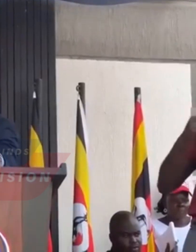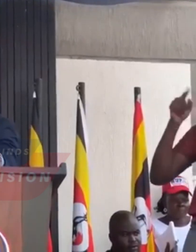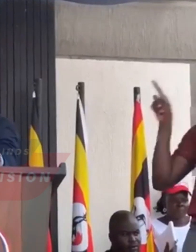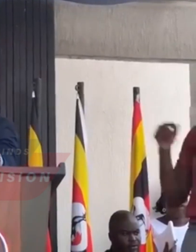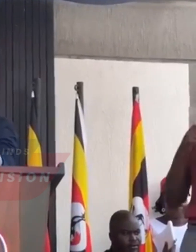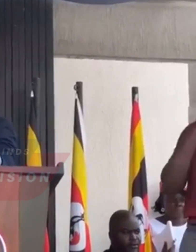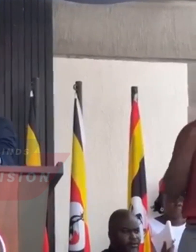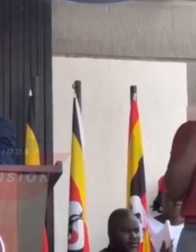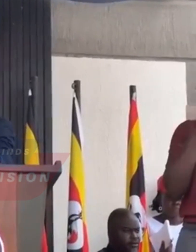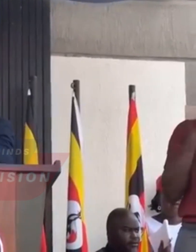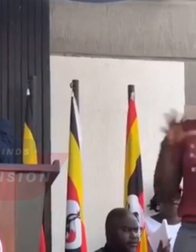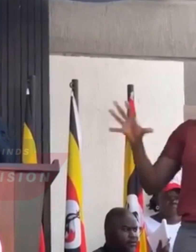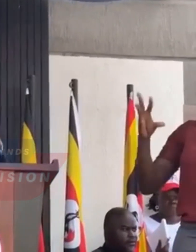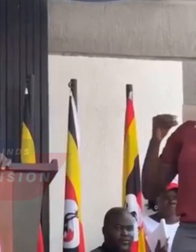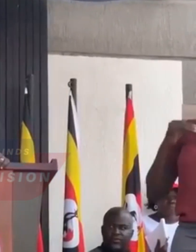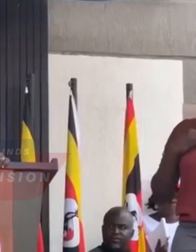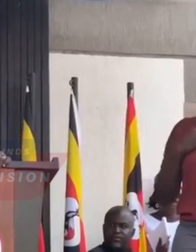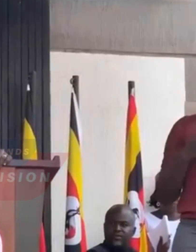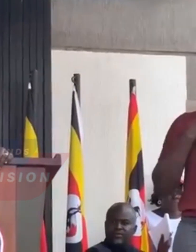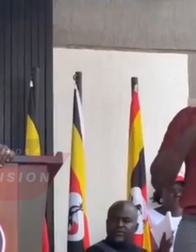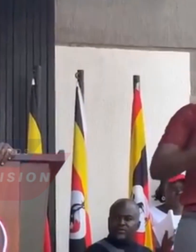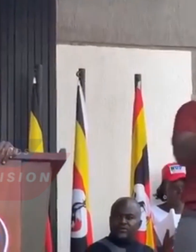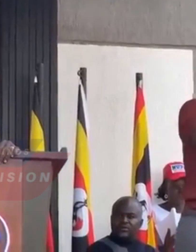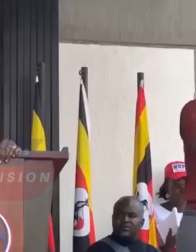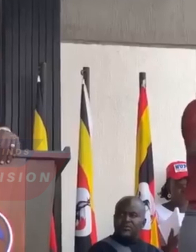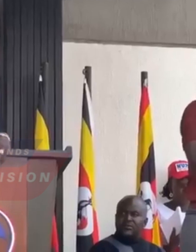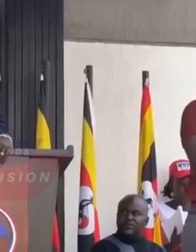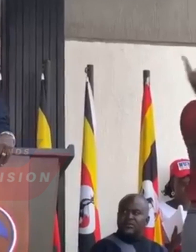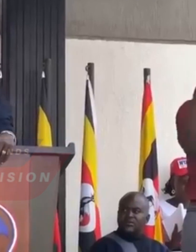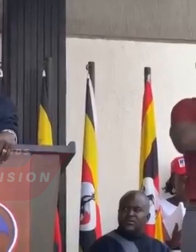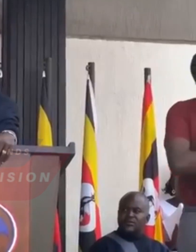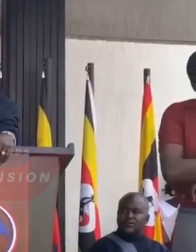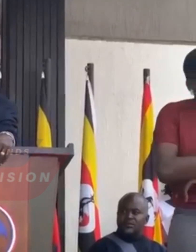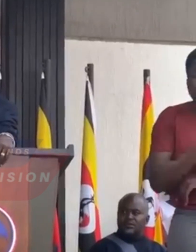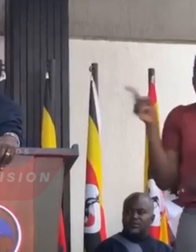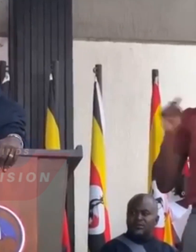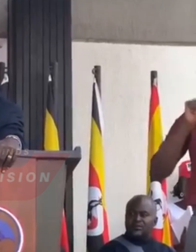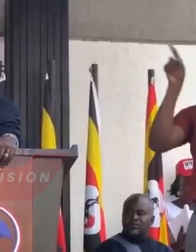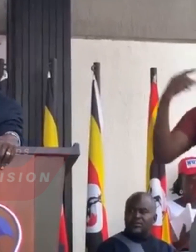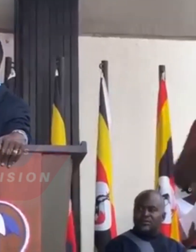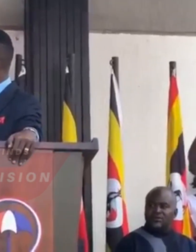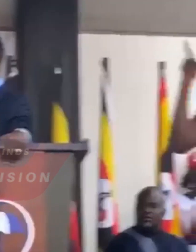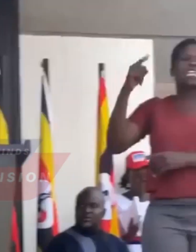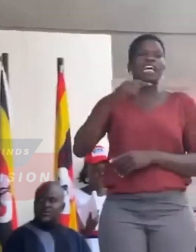Doctor, with your permission, I'll tell these people a story. One day, nakuchalira eruzira,